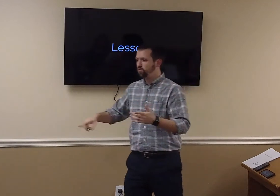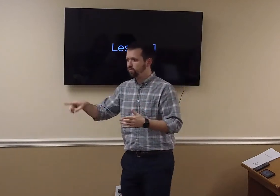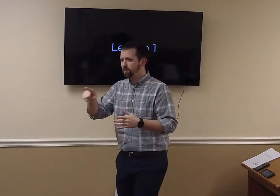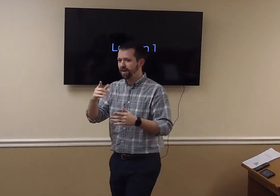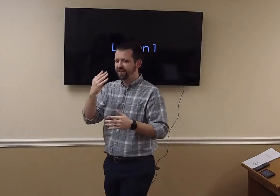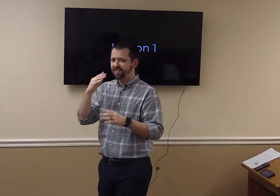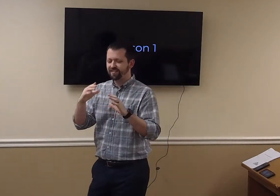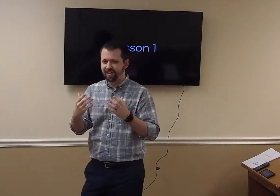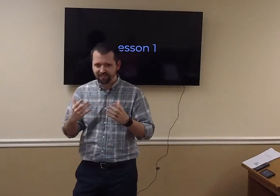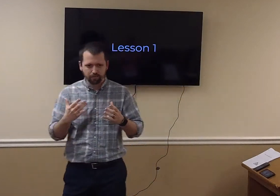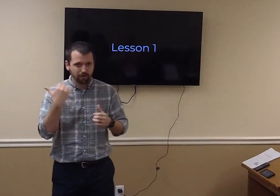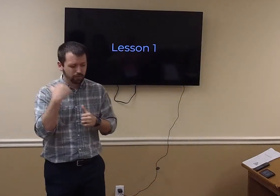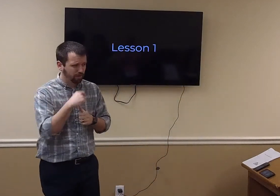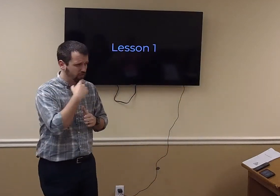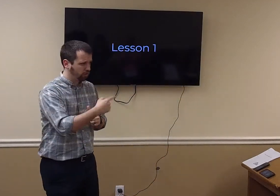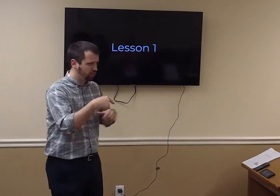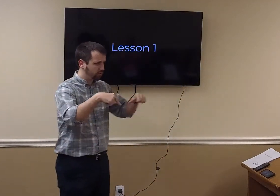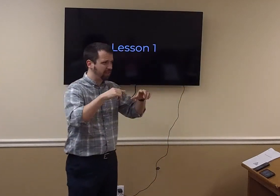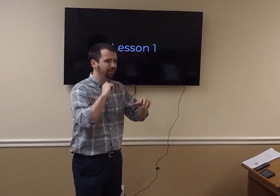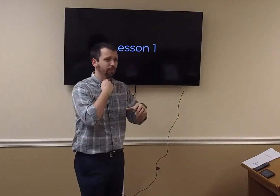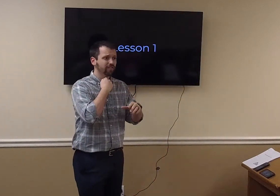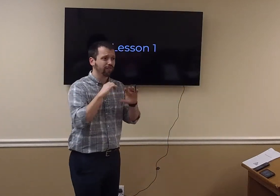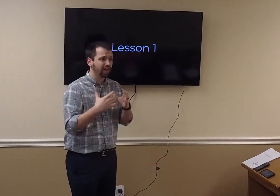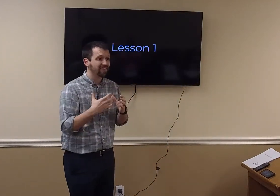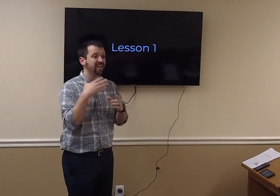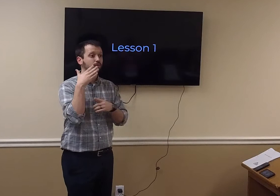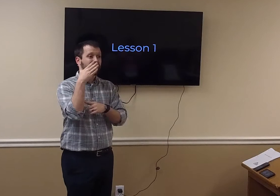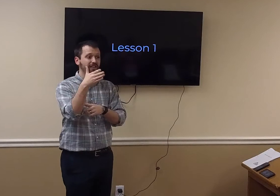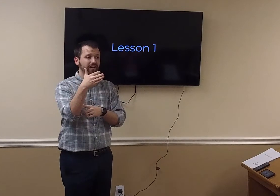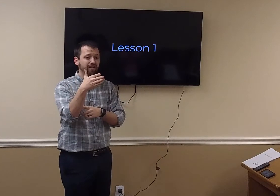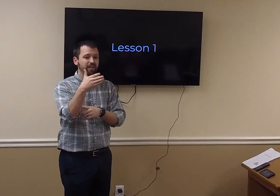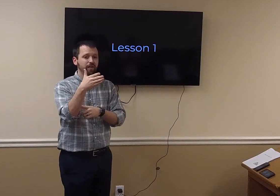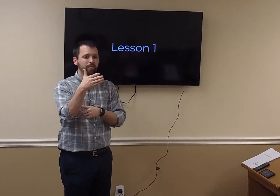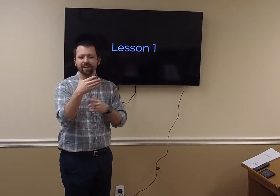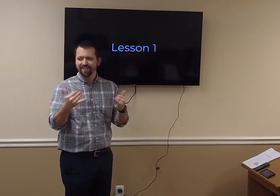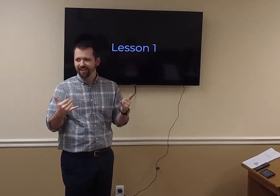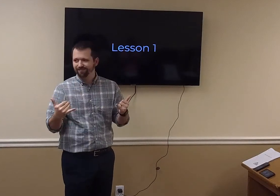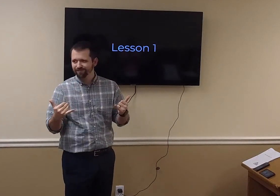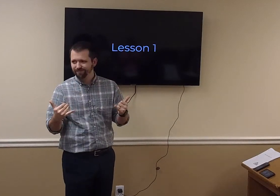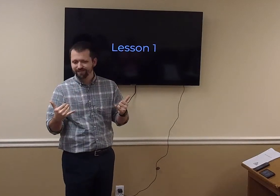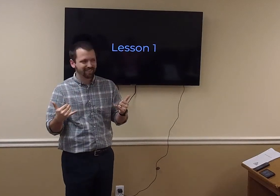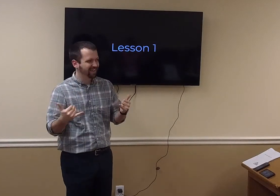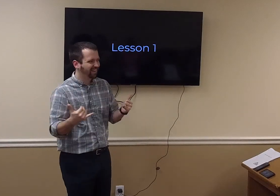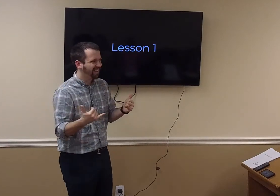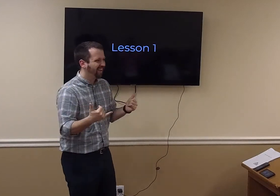who were in my last class, you might remember I told you this would be a voice-off class, and it will, but not today. So,